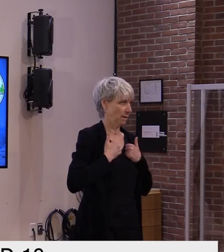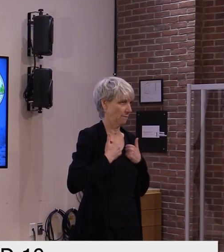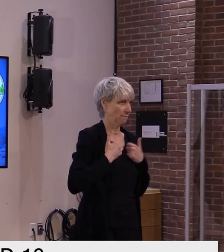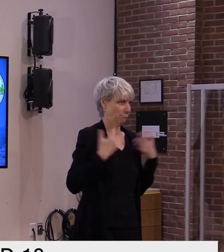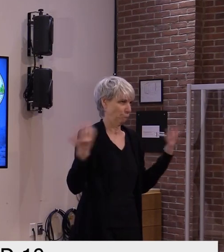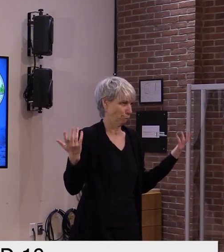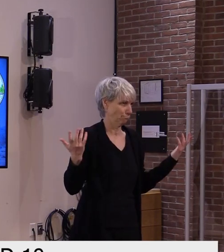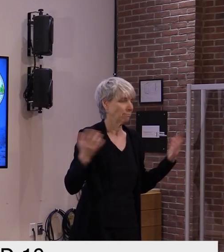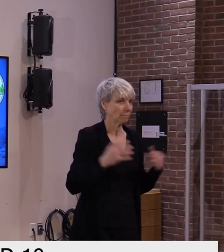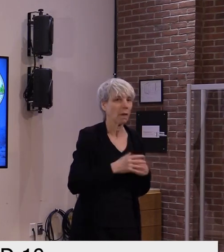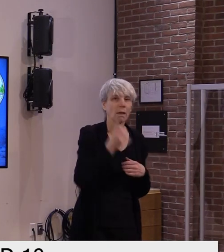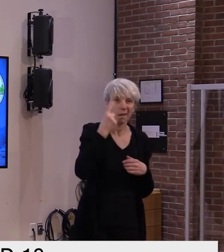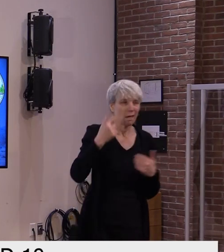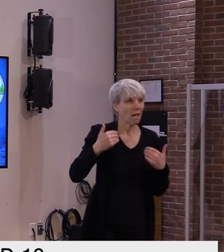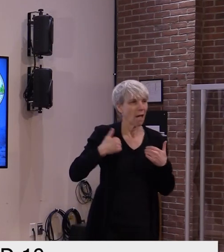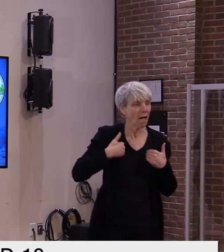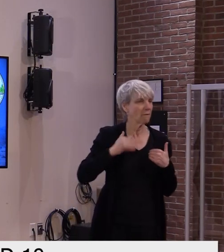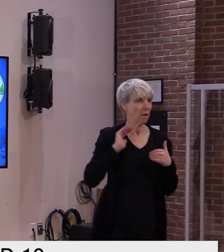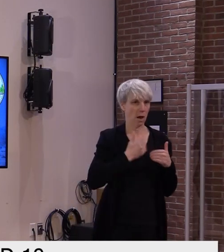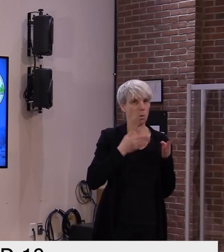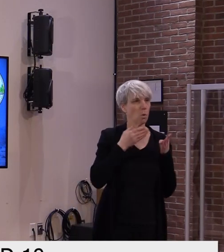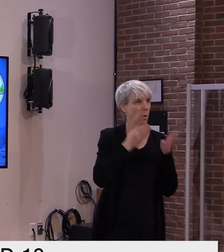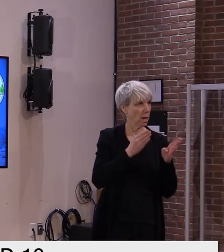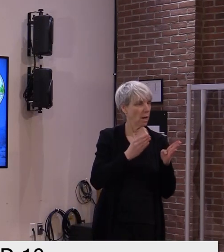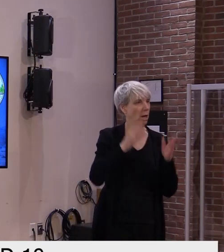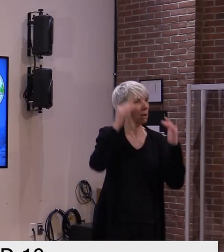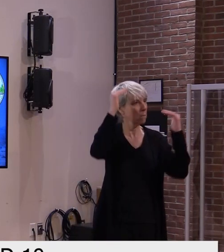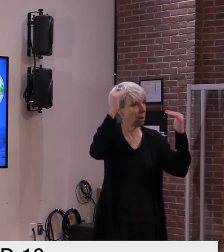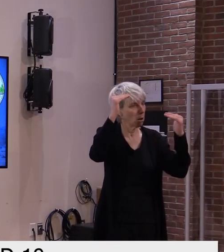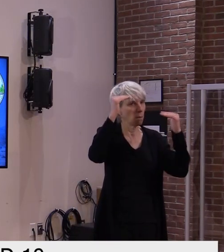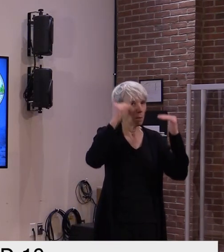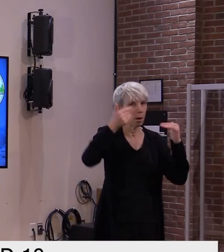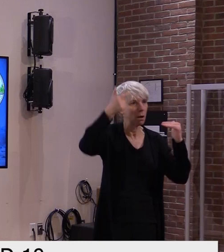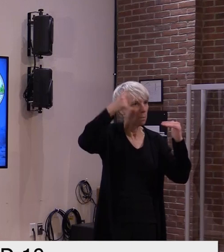have a methodical way of approaching that.